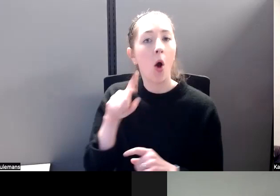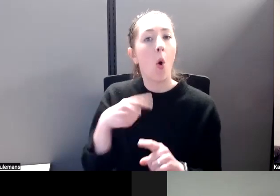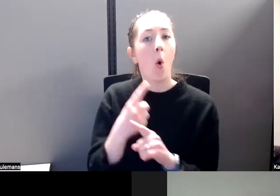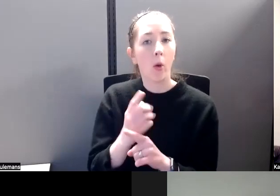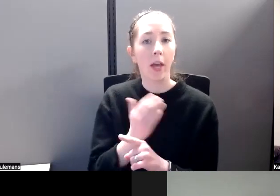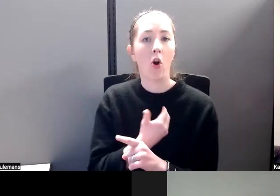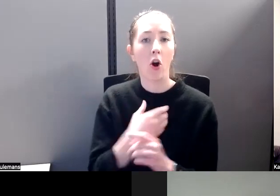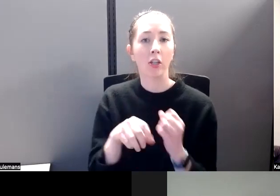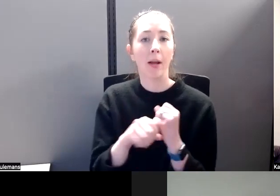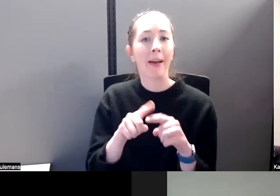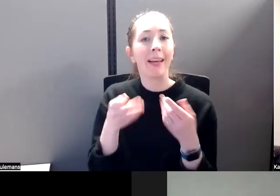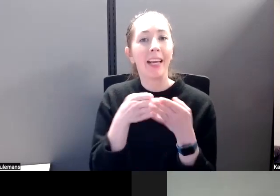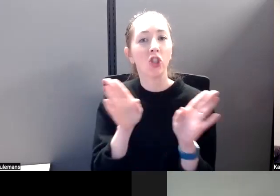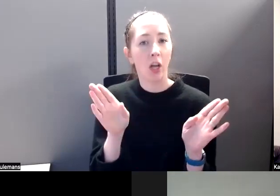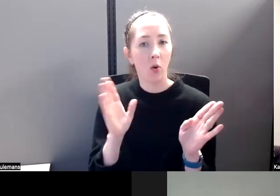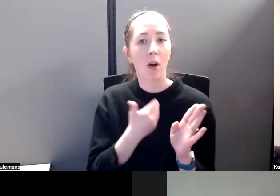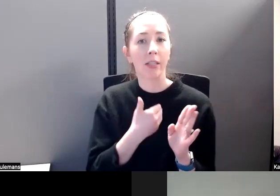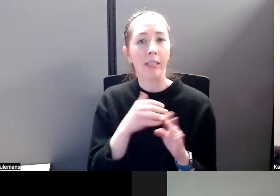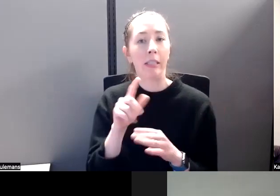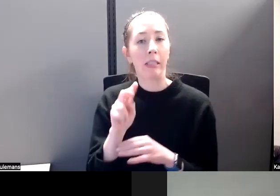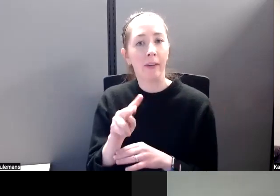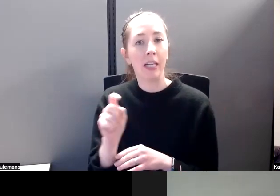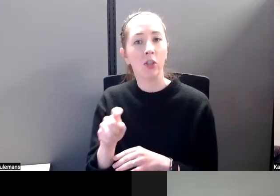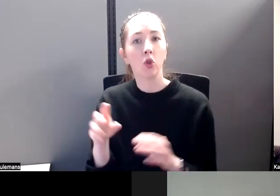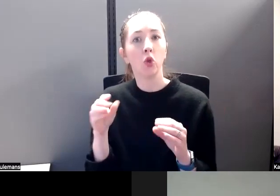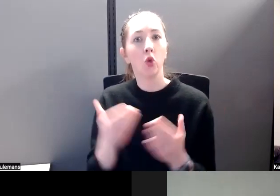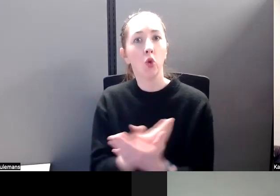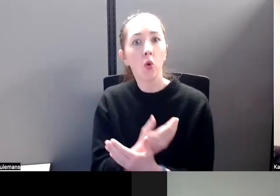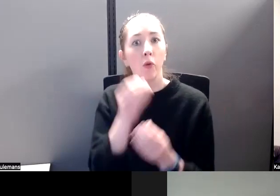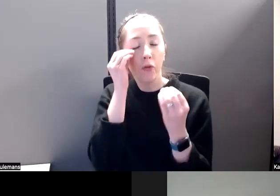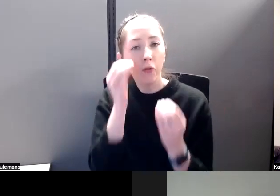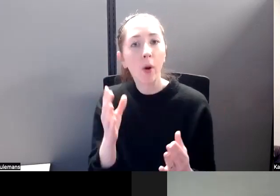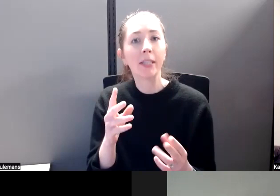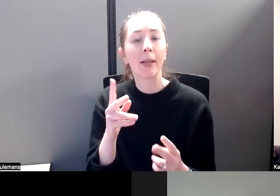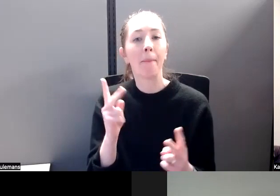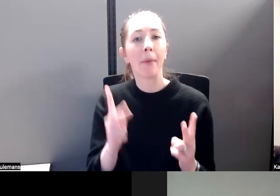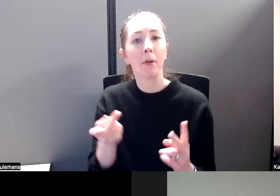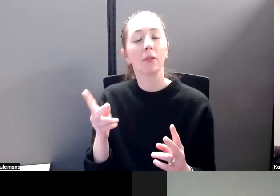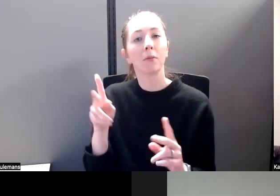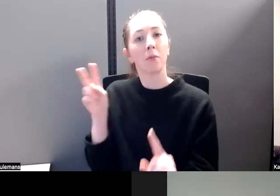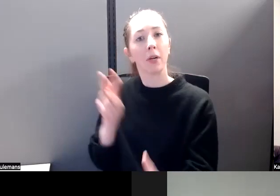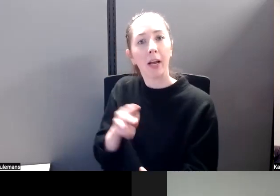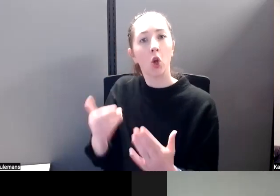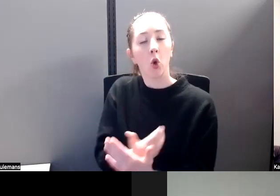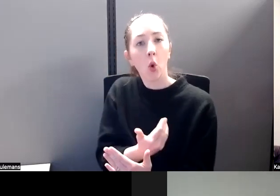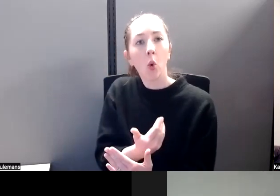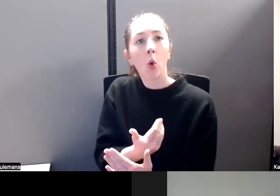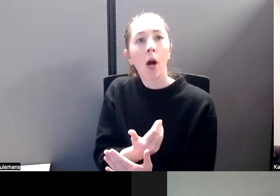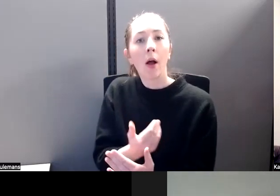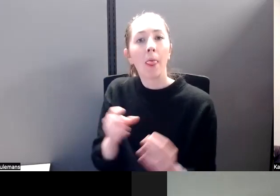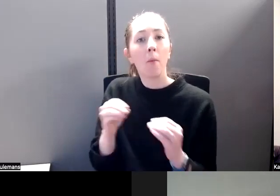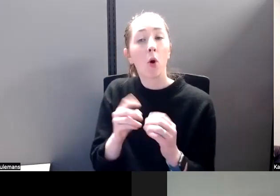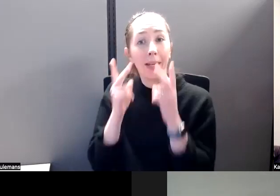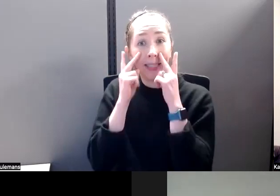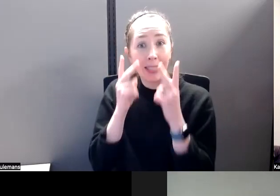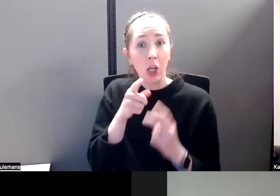like an industry-wide thing, of new voices, new perspective, new, because the more we see